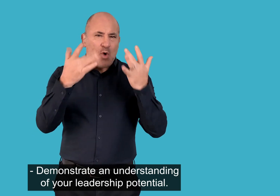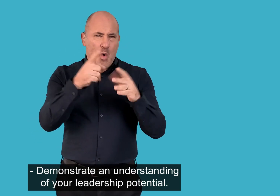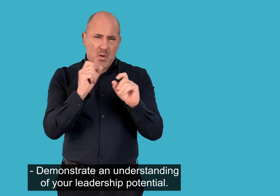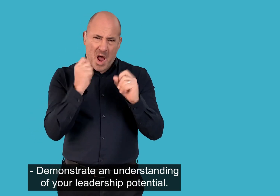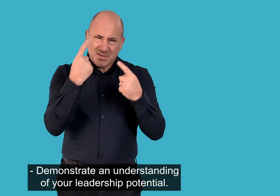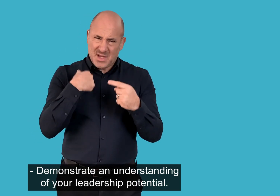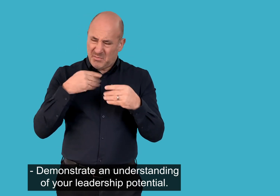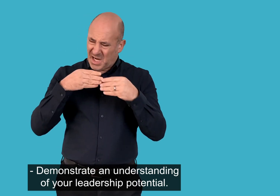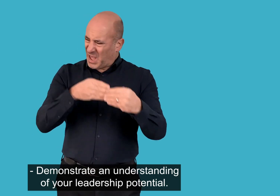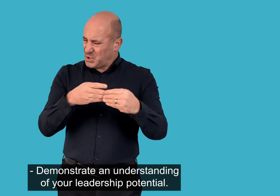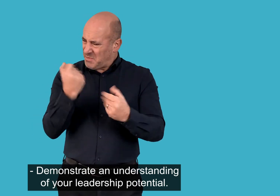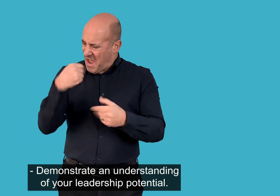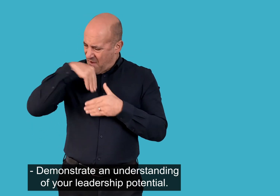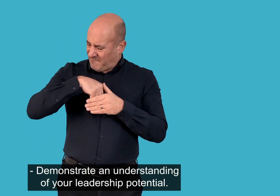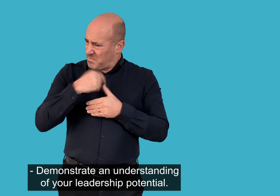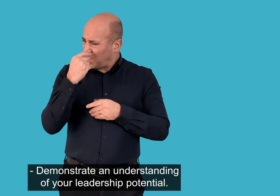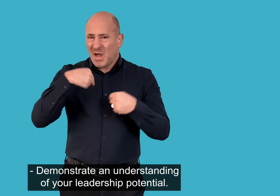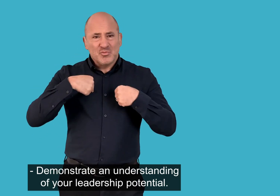Demonstrate an understanding of your leadership potential.